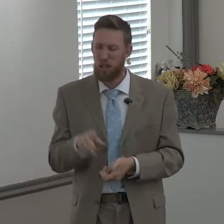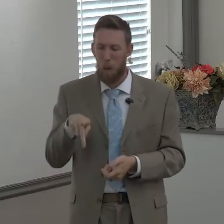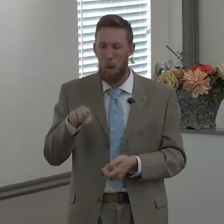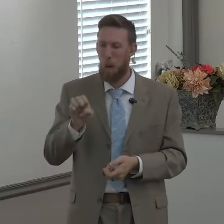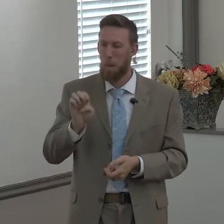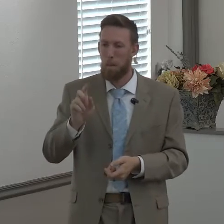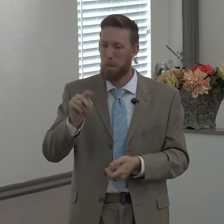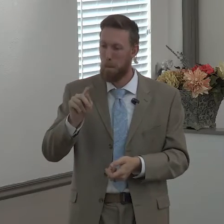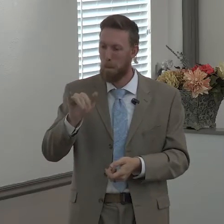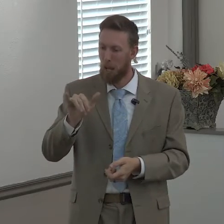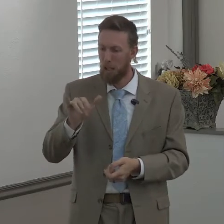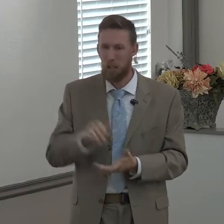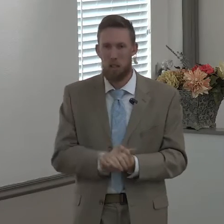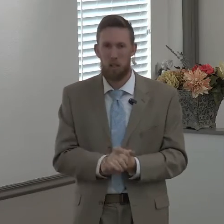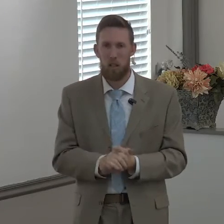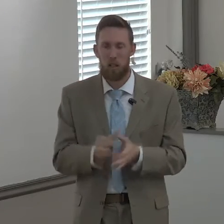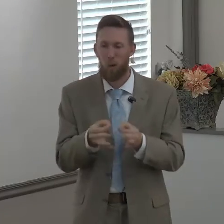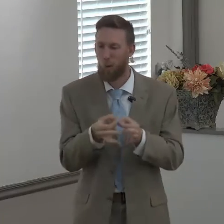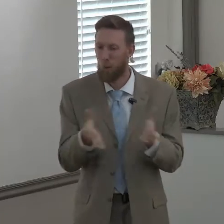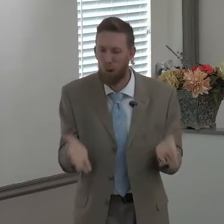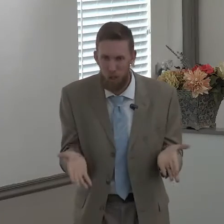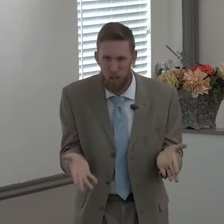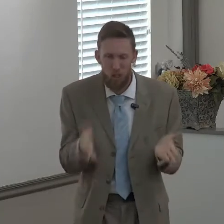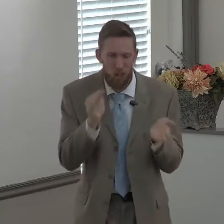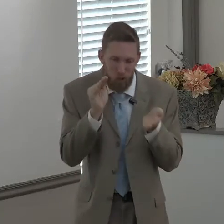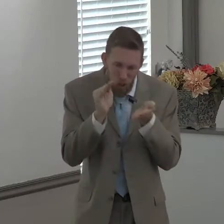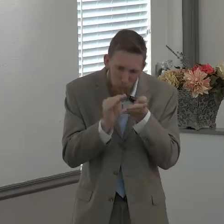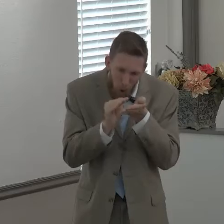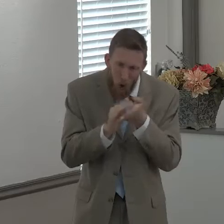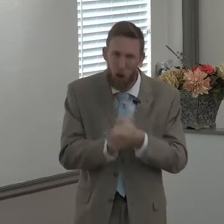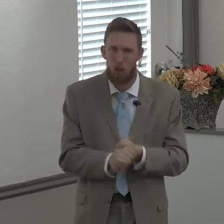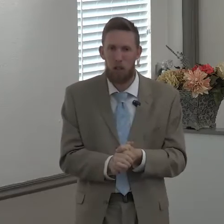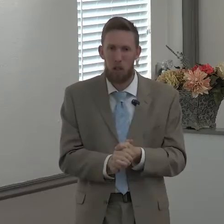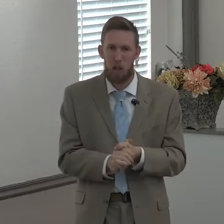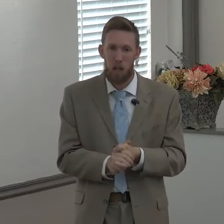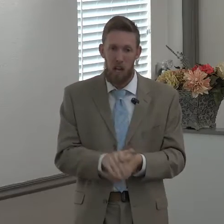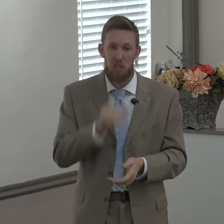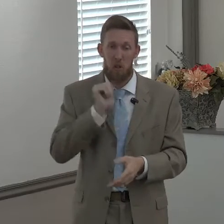most of the conflict that takes place in marriages is petty.